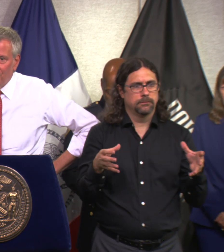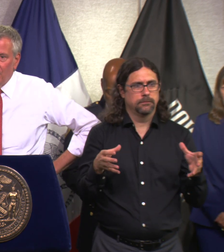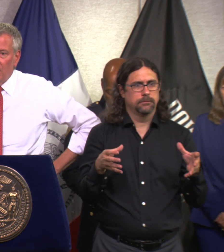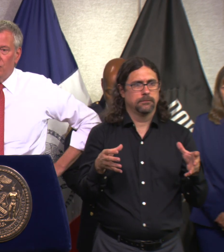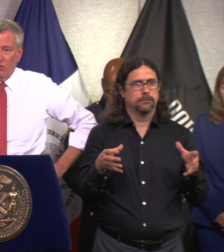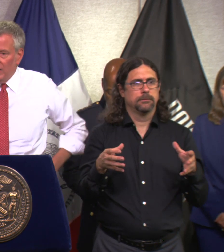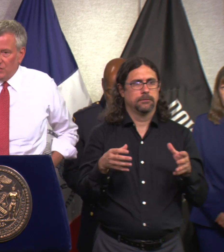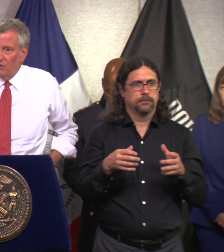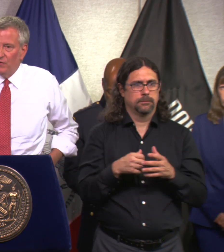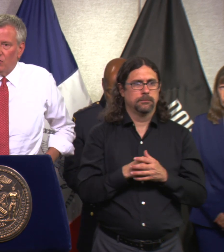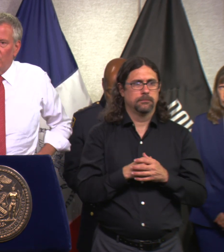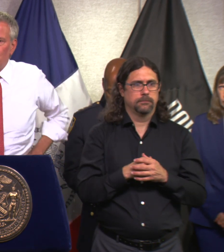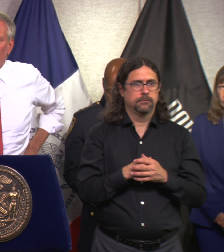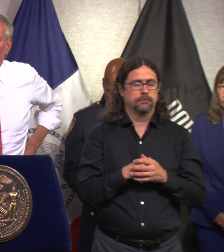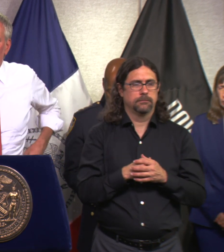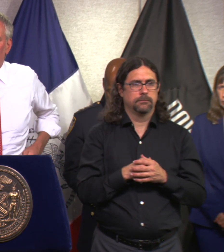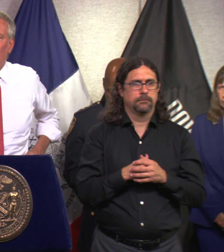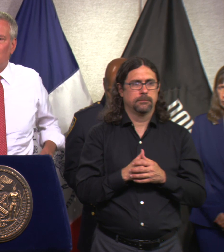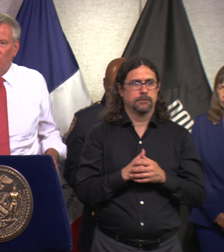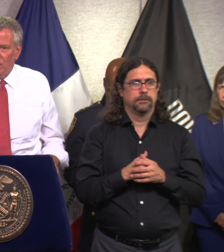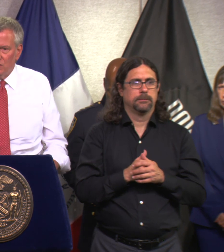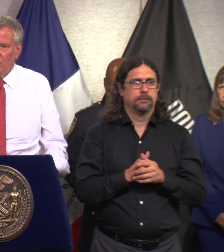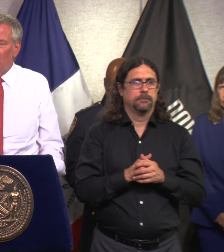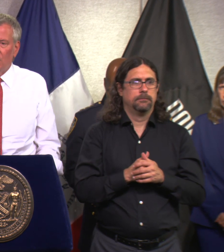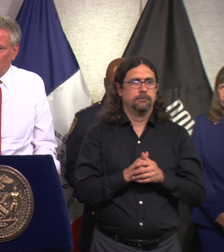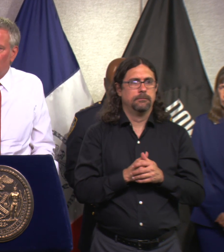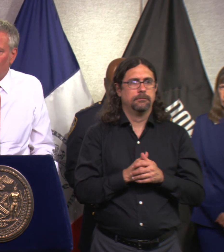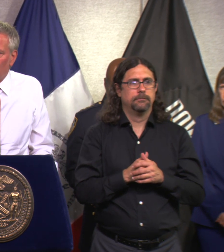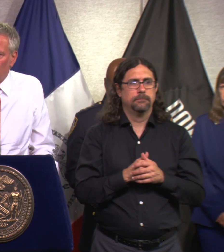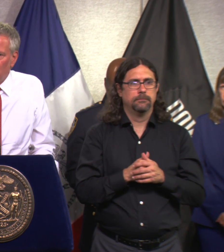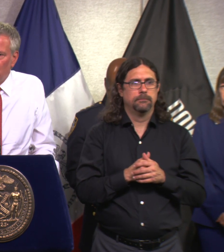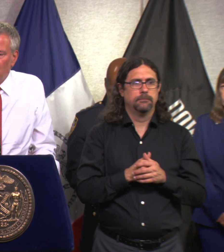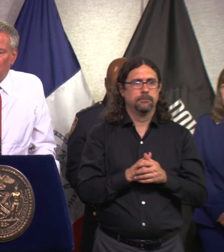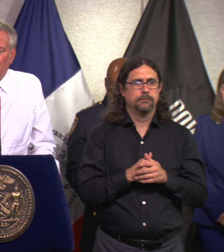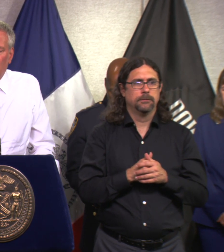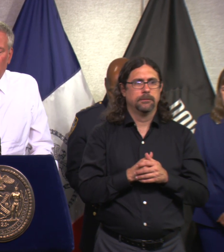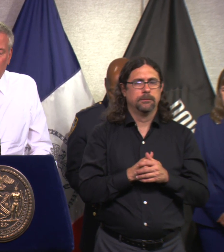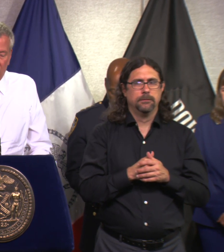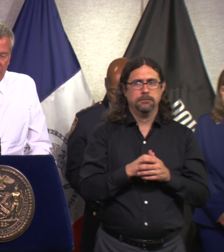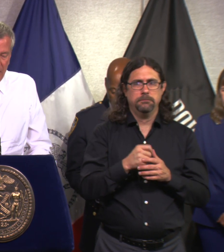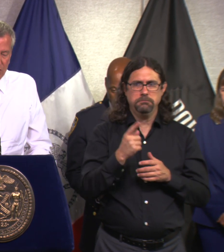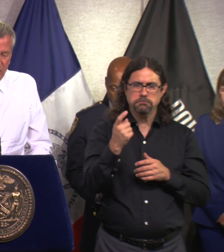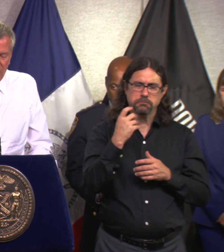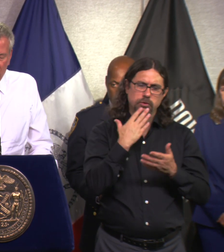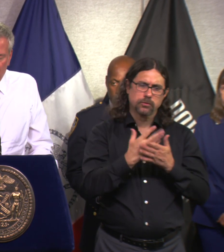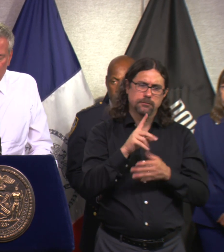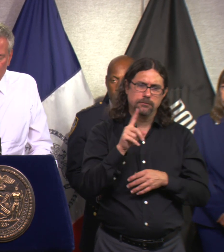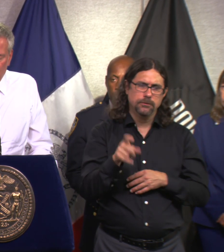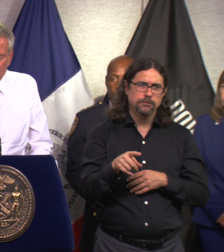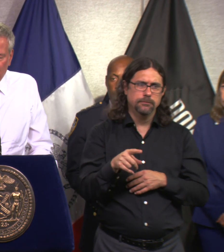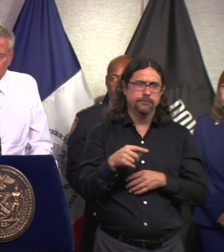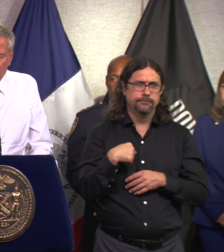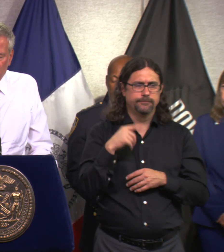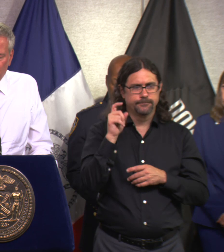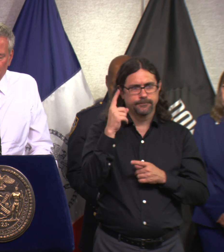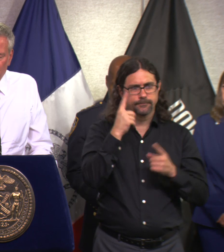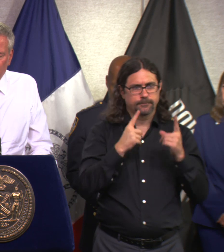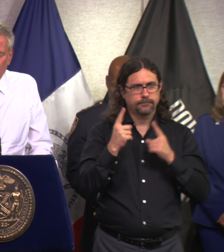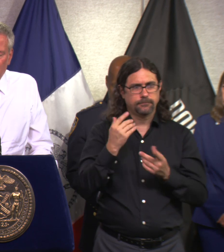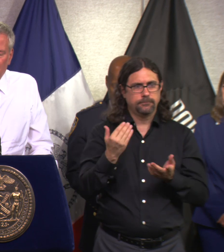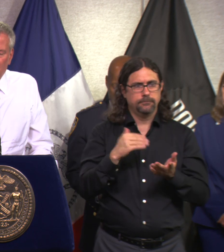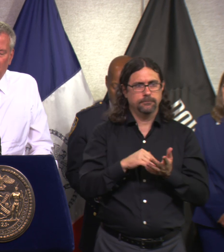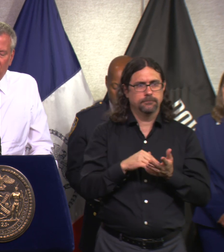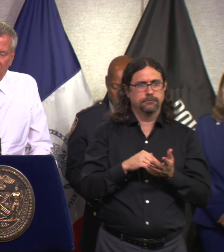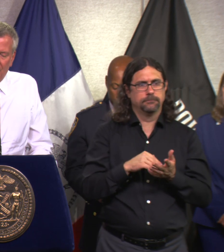ideal. You're asking a fair question. Is it time to reconsider? I'll certainly look at it, and I'll look at it as we look at the next budget for